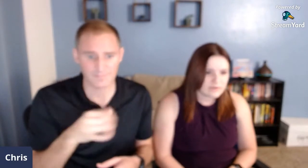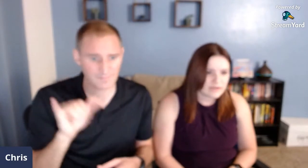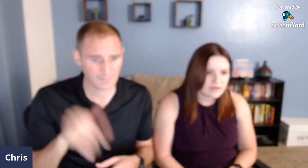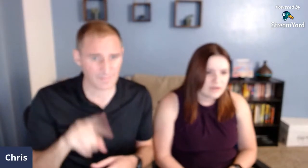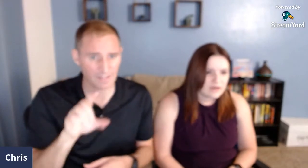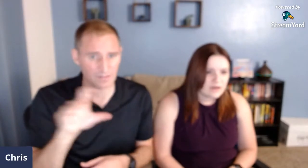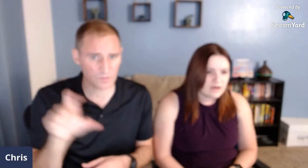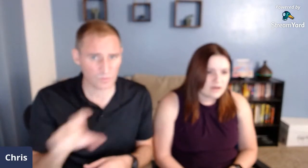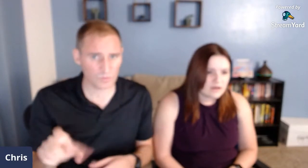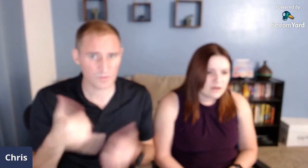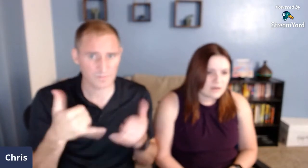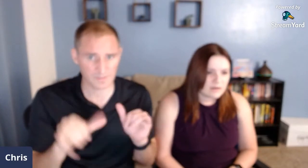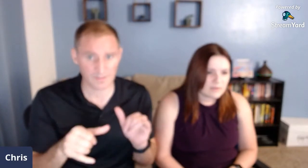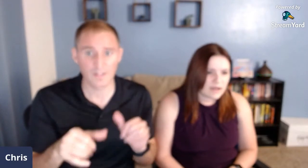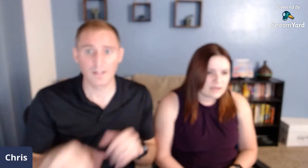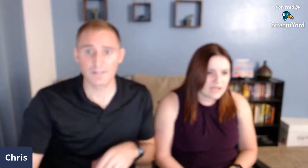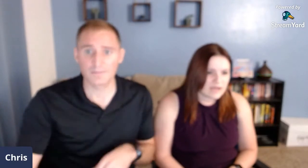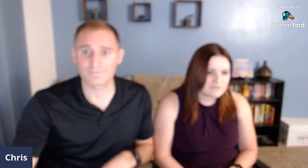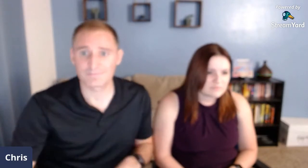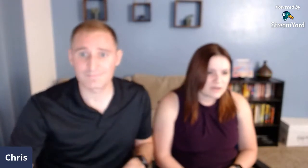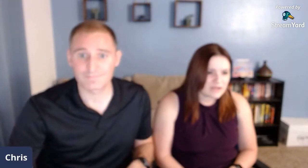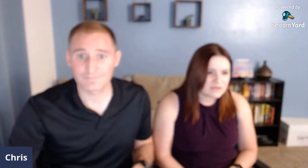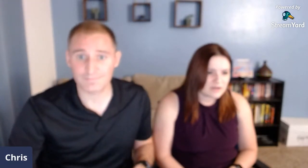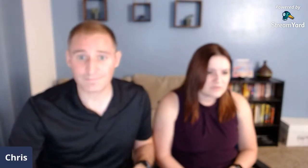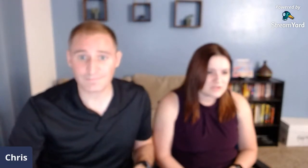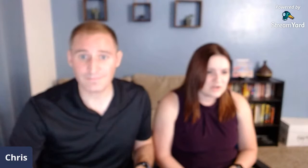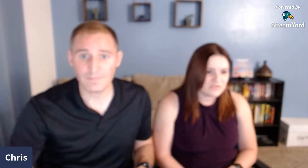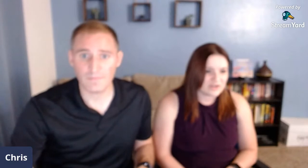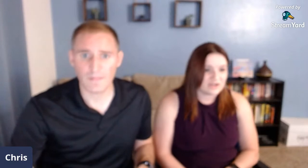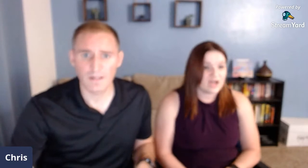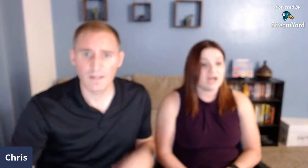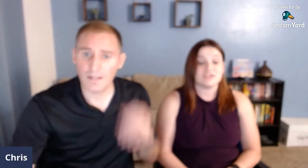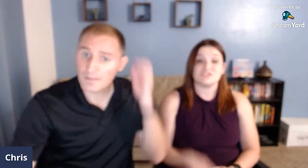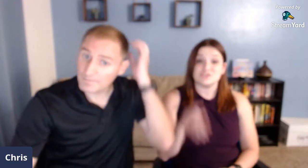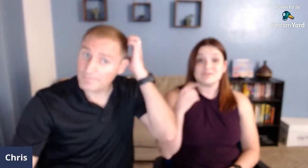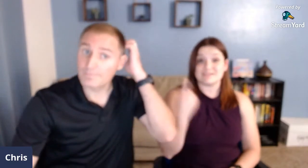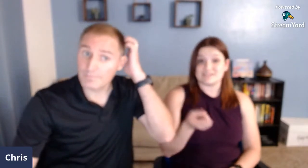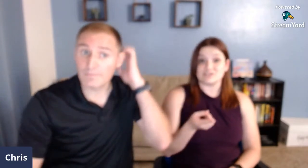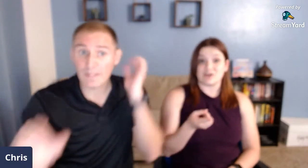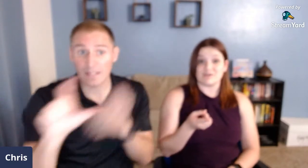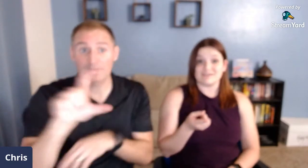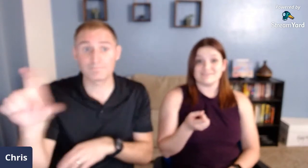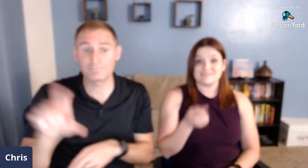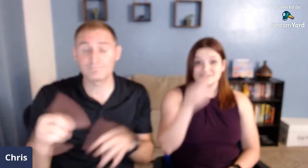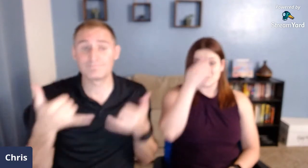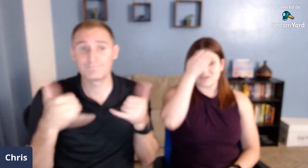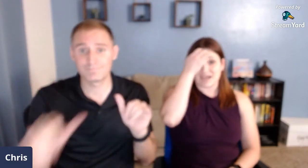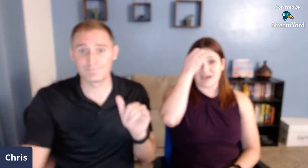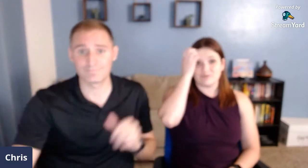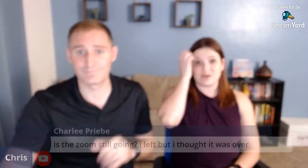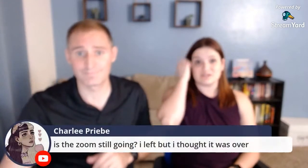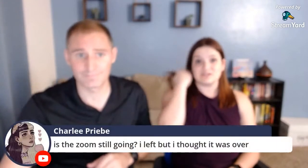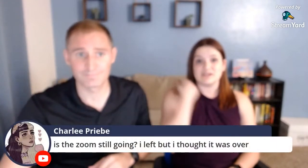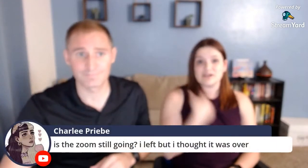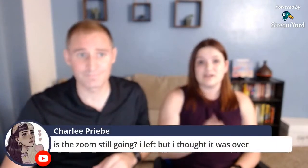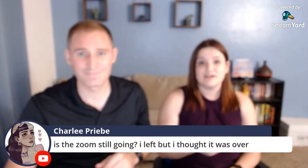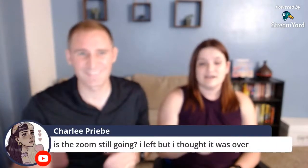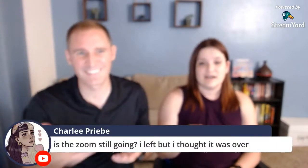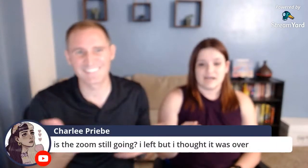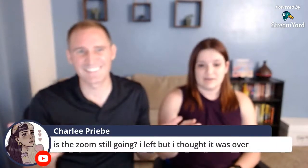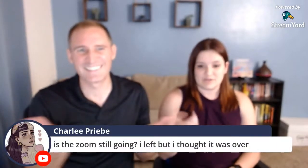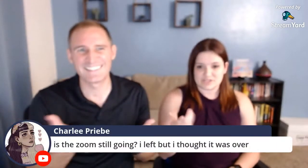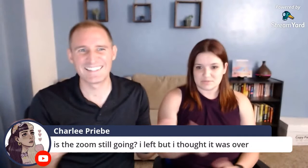still going? I left, but I thought it was over. The Zoom is still going. So yeah, we are still